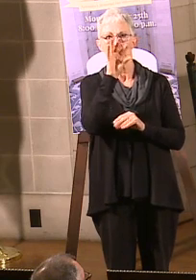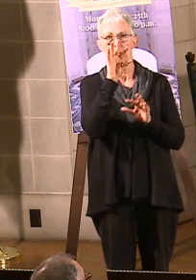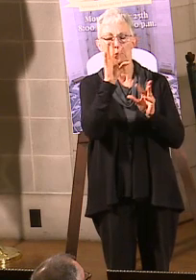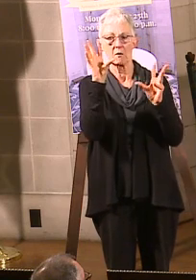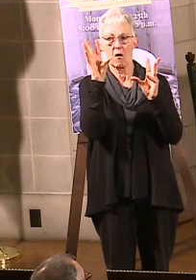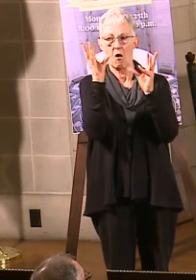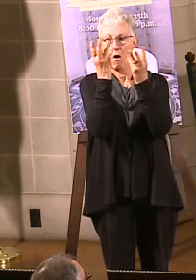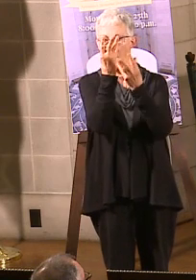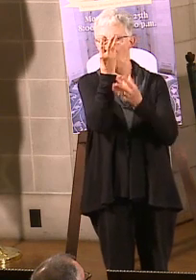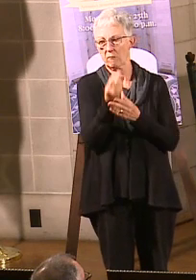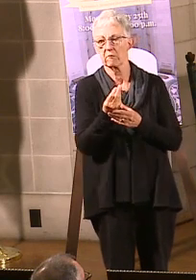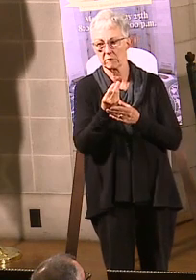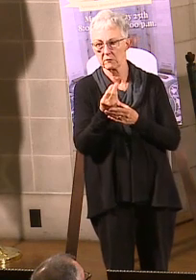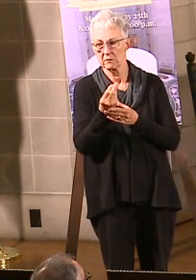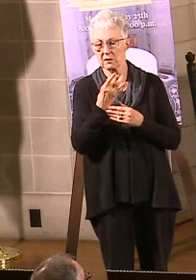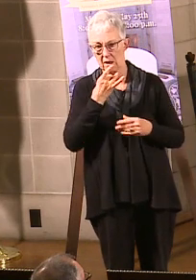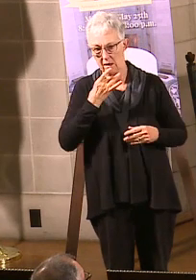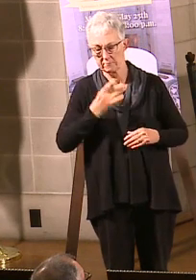sentinels